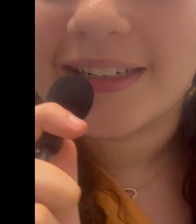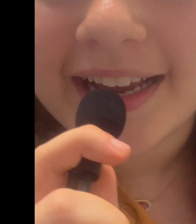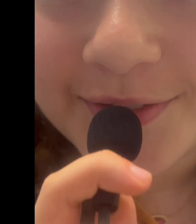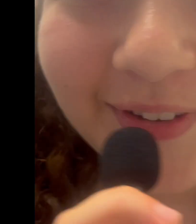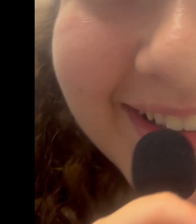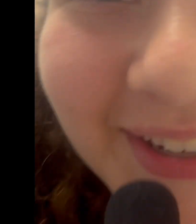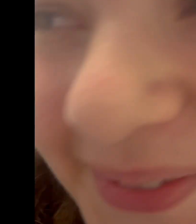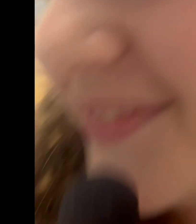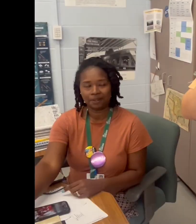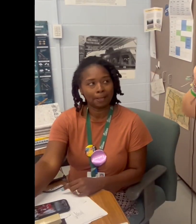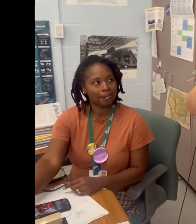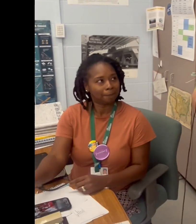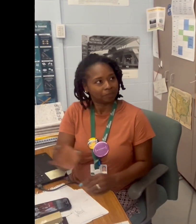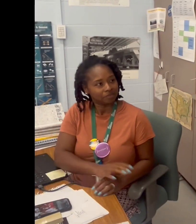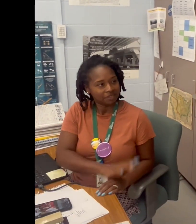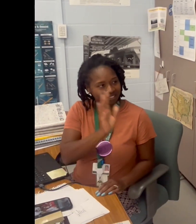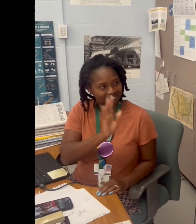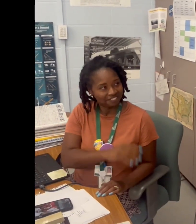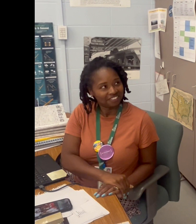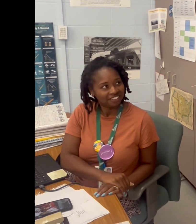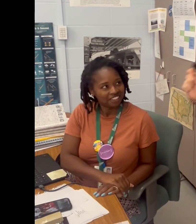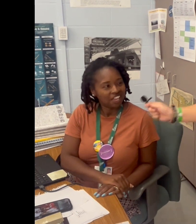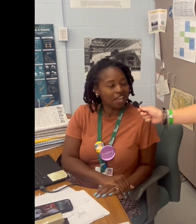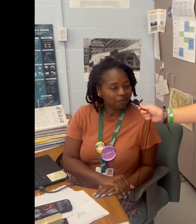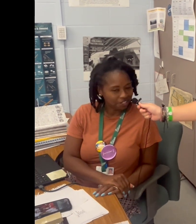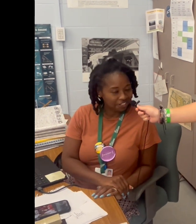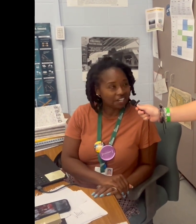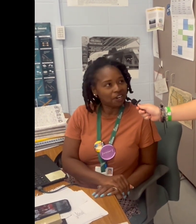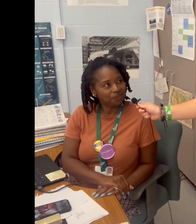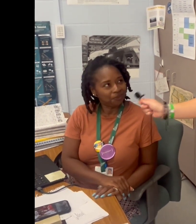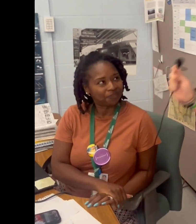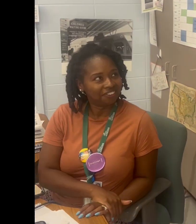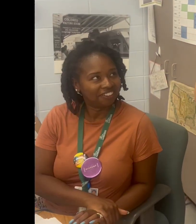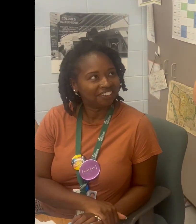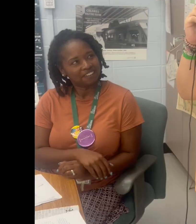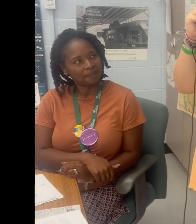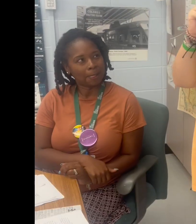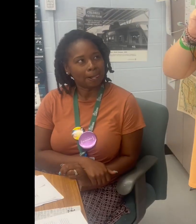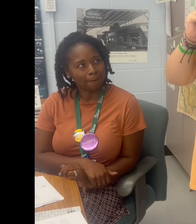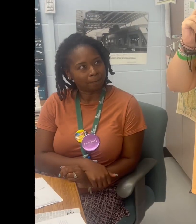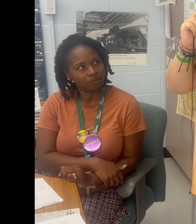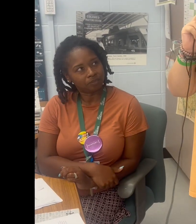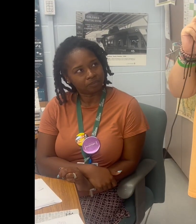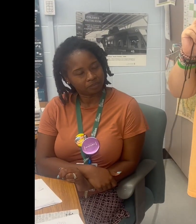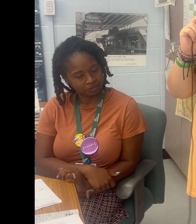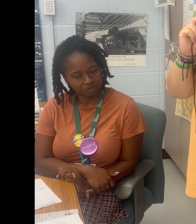next victim. Hi, Miss Lefwich. How are you doing today? I'm good. How are you? I'm okay. So the question we're going to ask you today